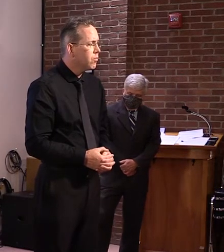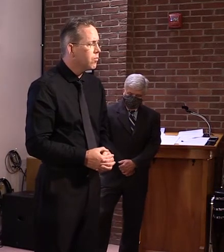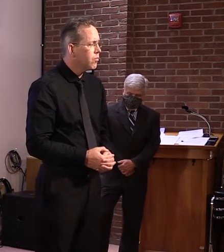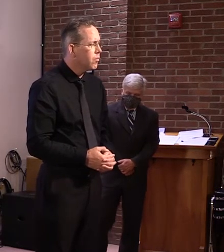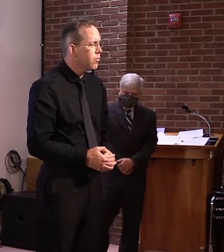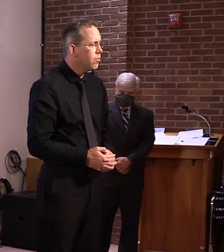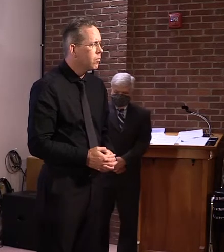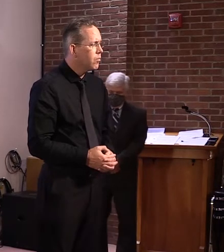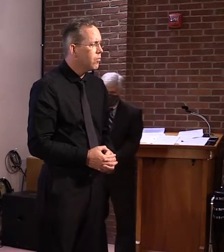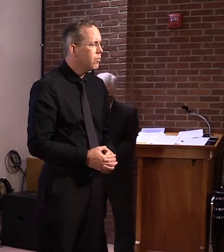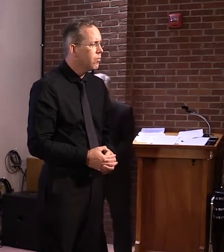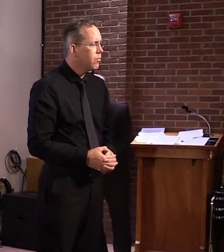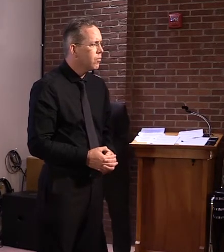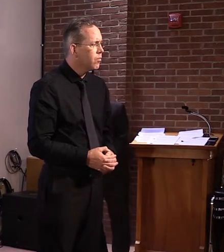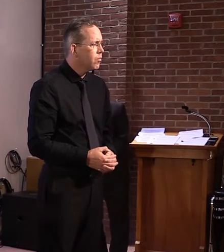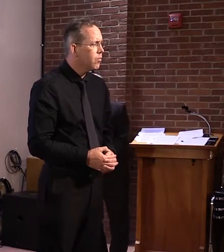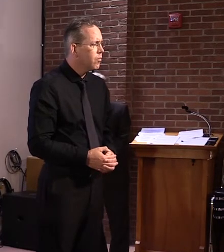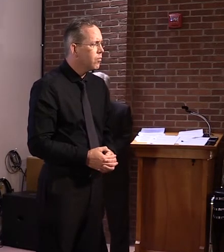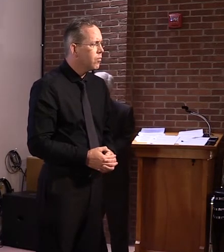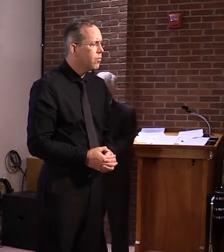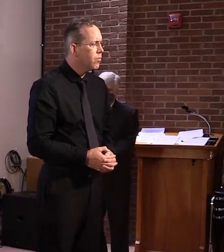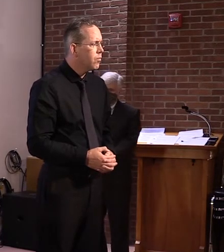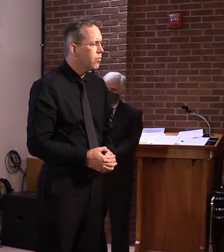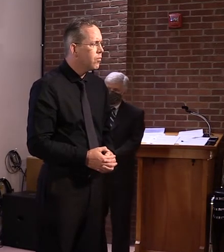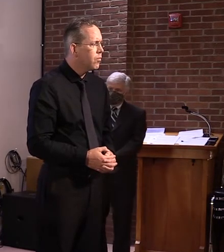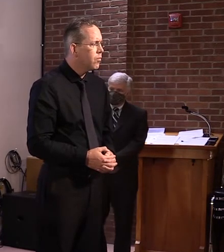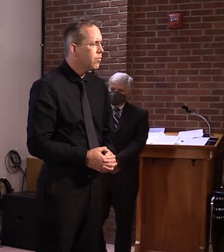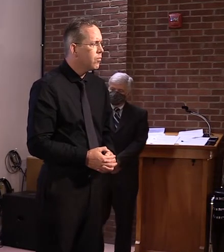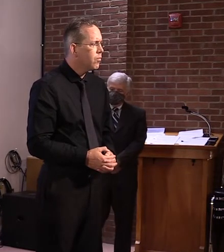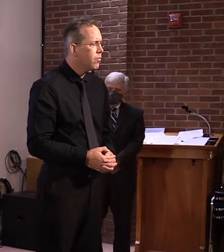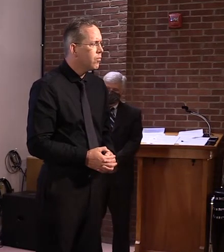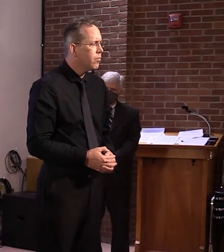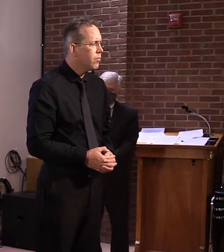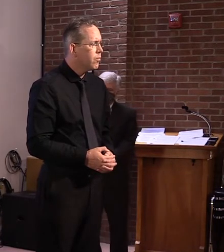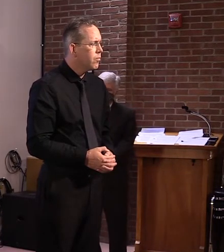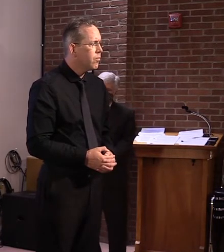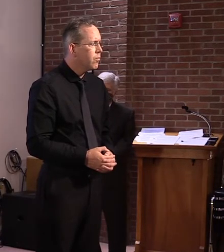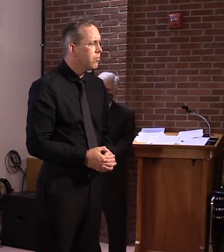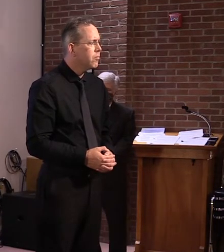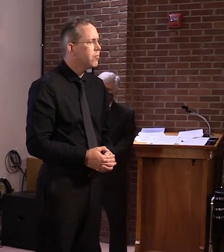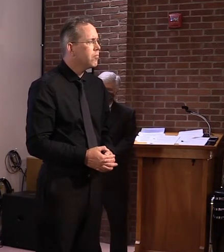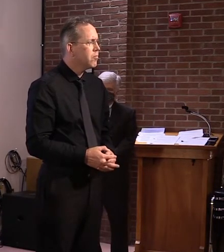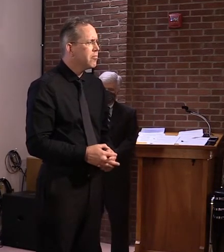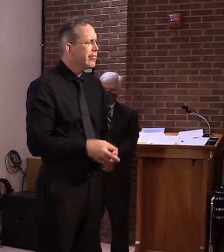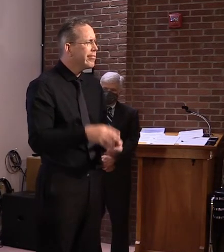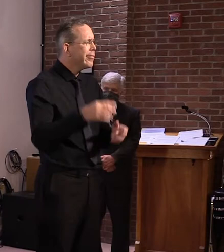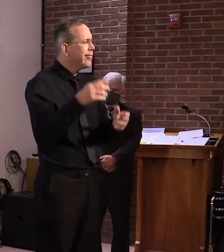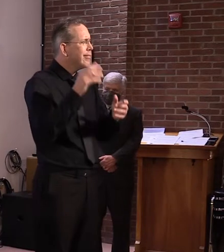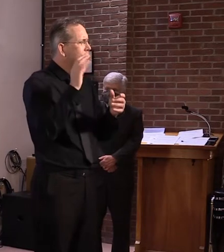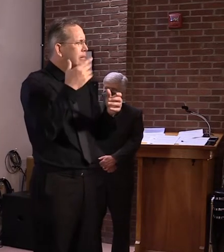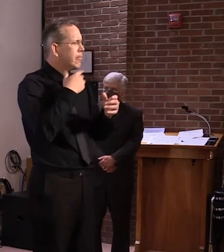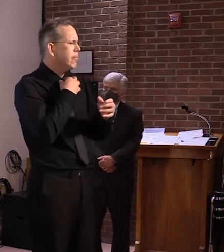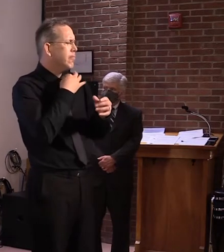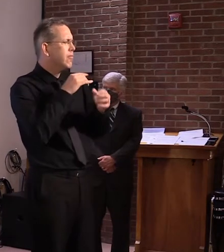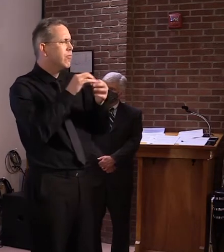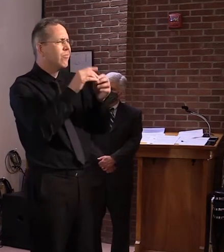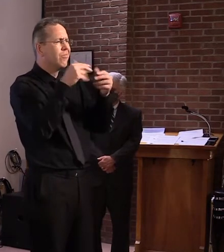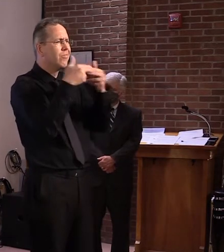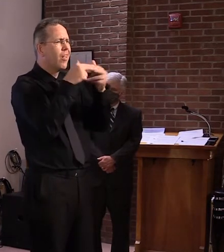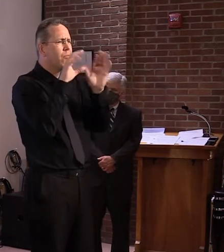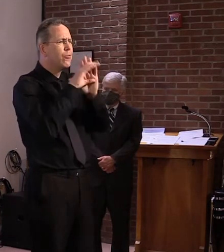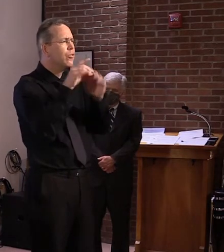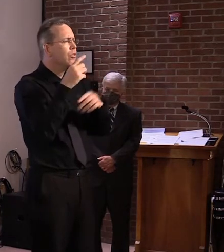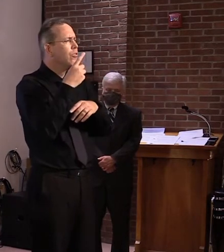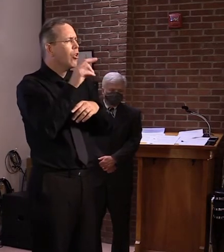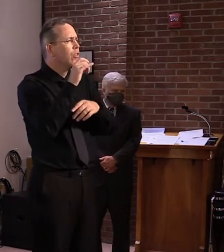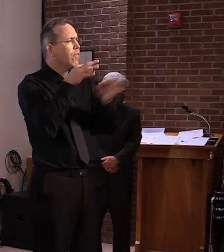is headed, Vermont is starting to flatten the curve. And maybe I don't really understand what flatten the curve means. I